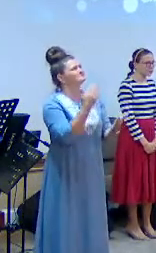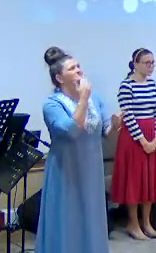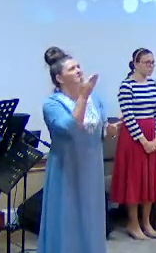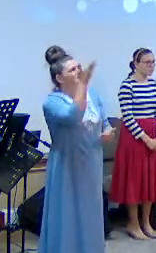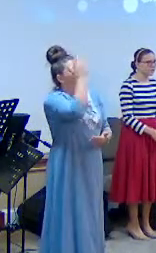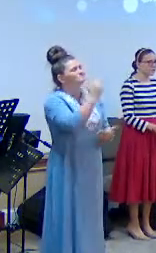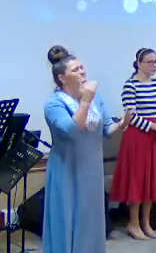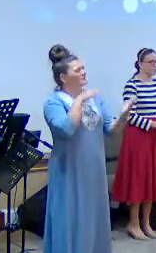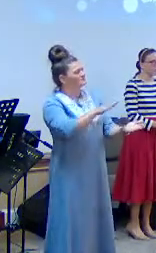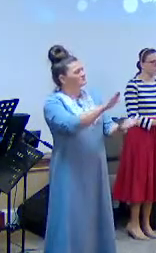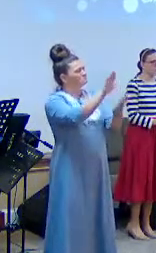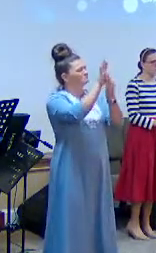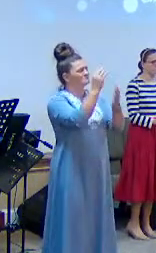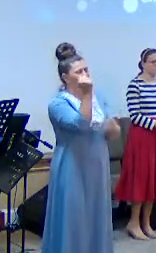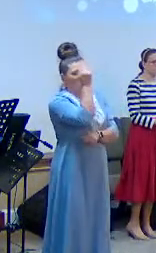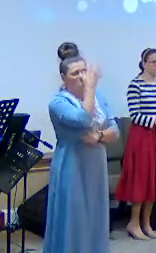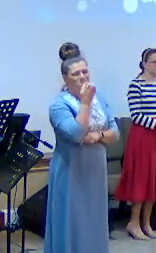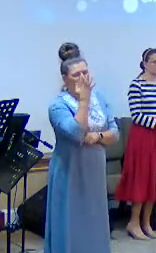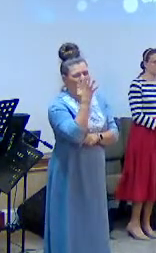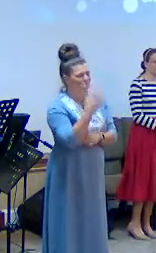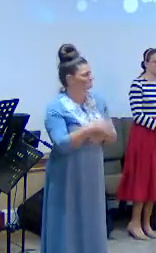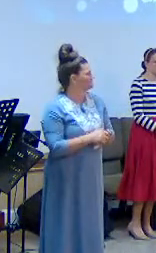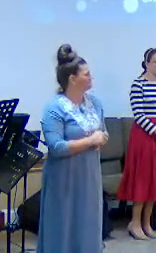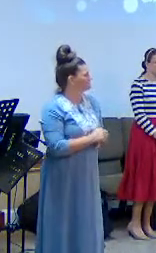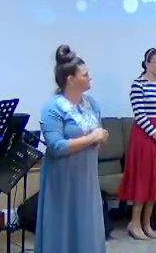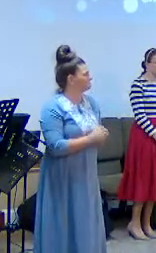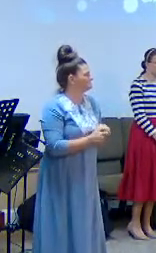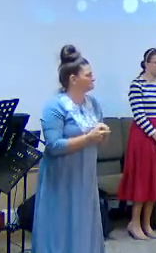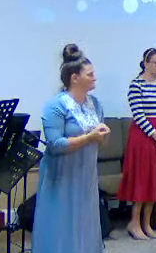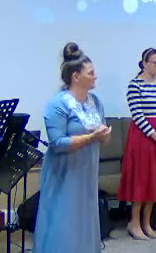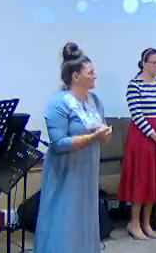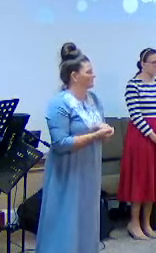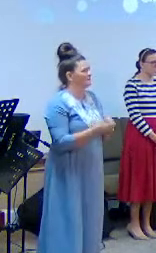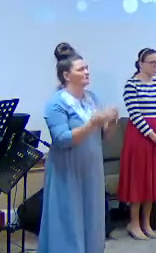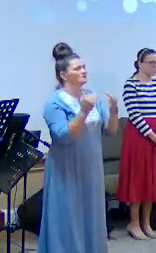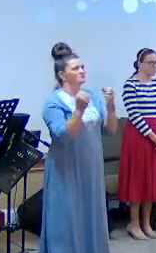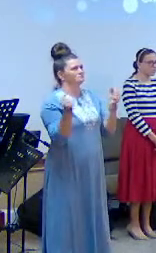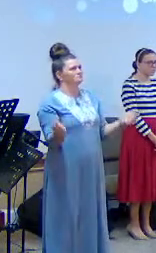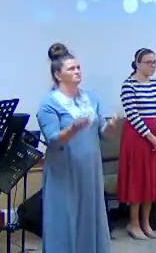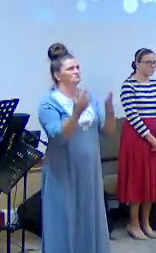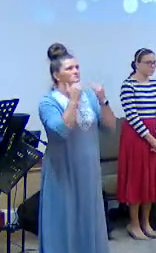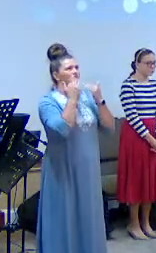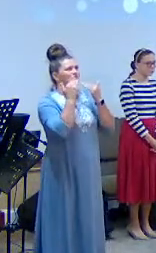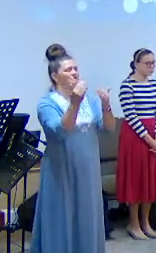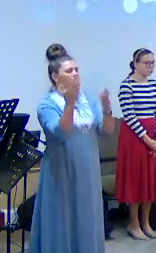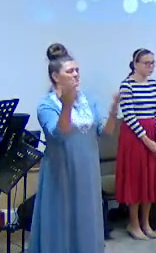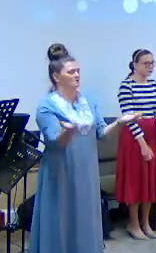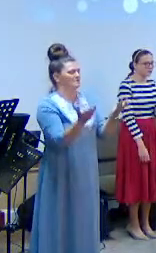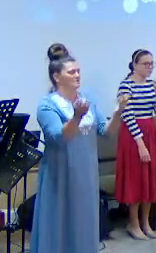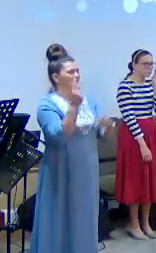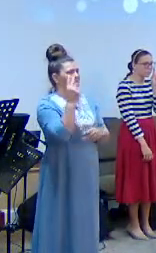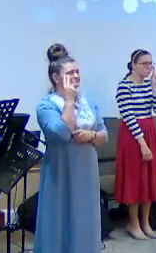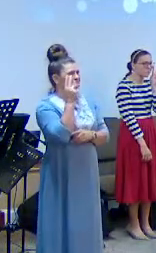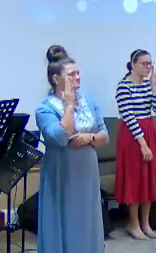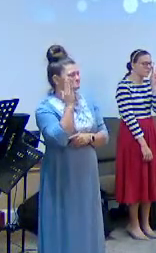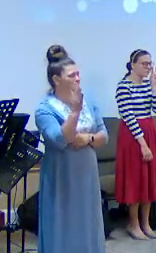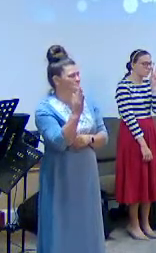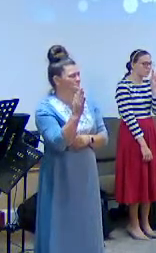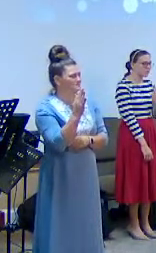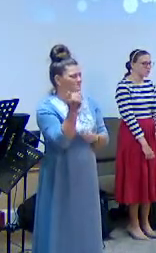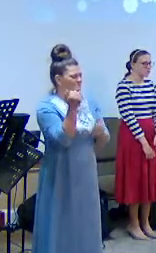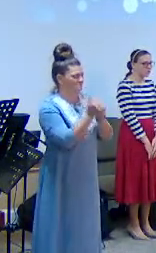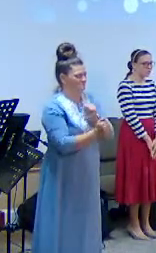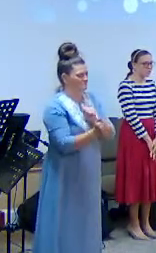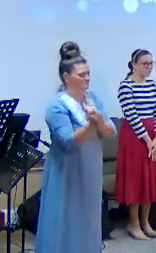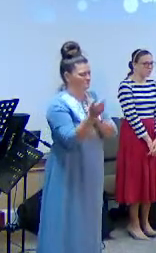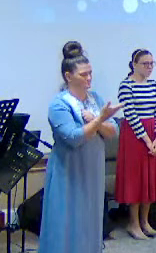rich? Hallelujah. Amen, amen. So thankful to be here and looking forward to everything the Lord has in